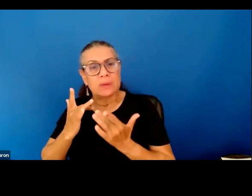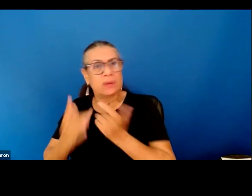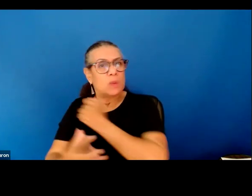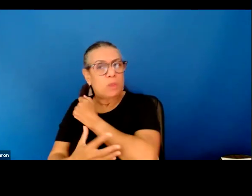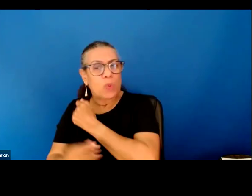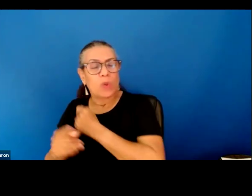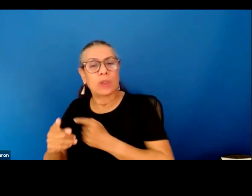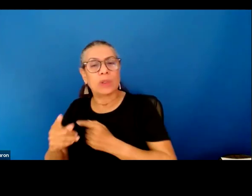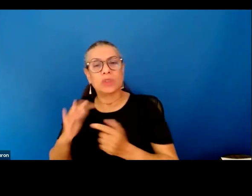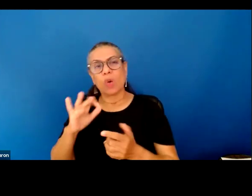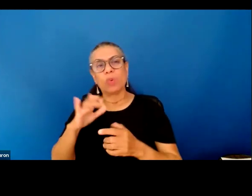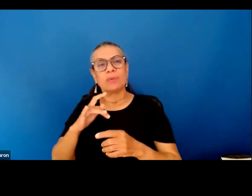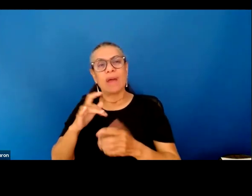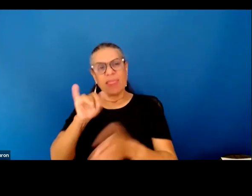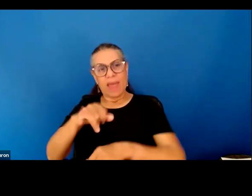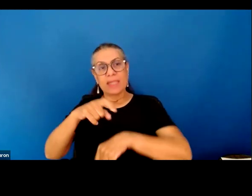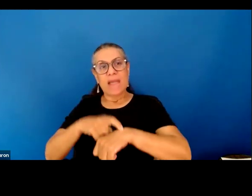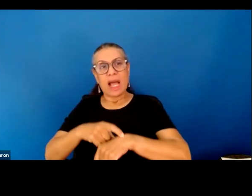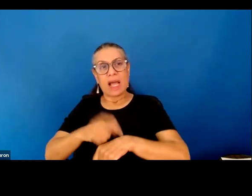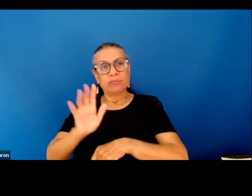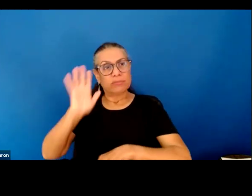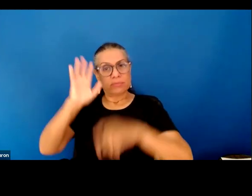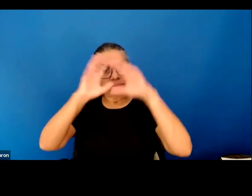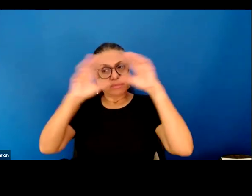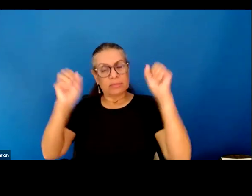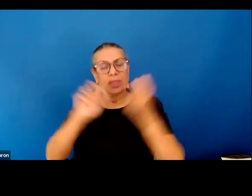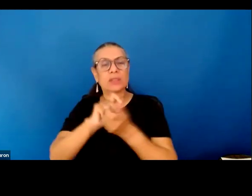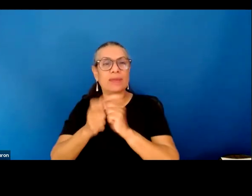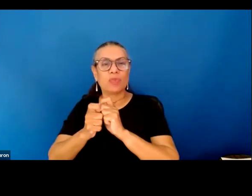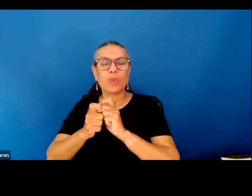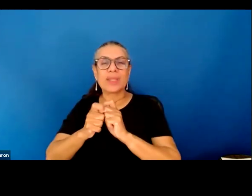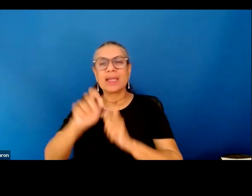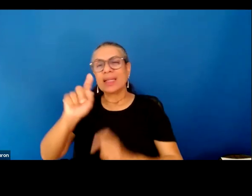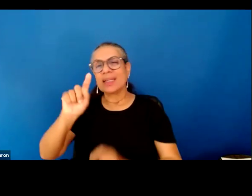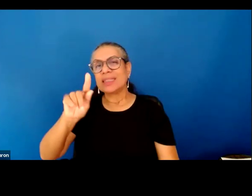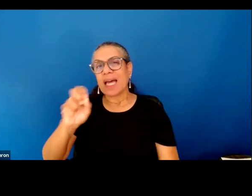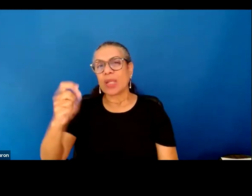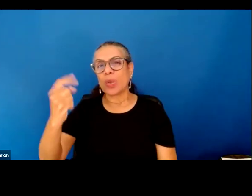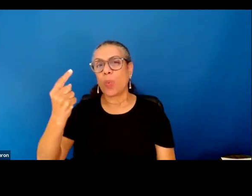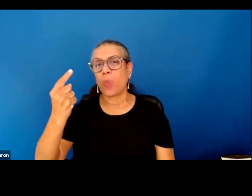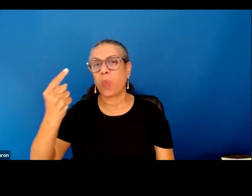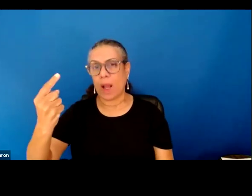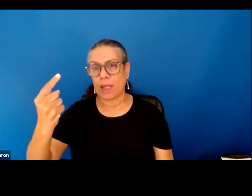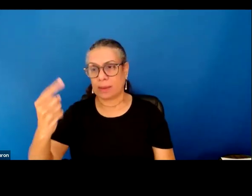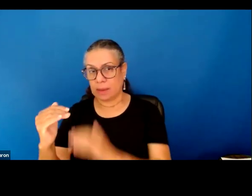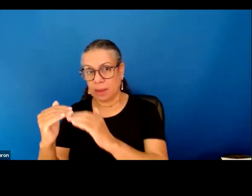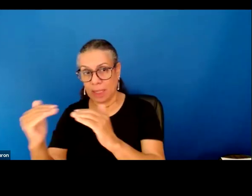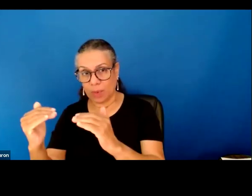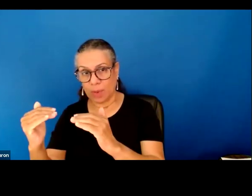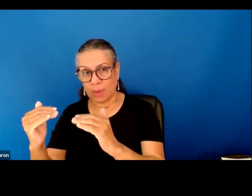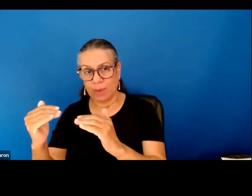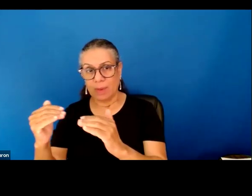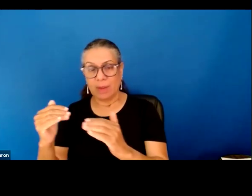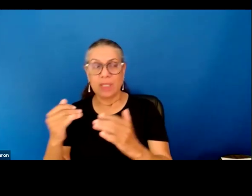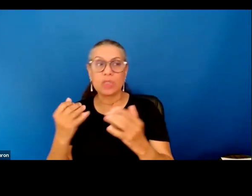superintendent at the time's recommendation, that was converted to a Title I equivalent. which has created a very